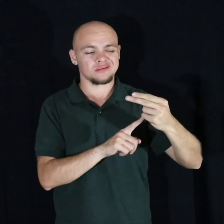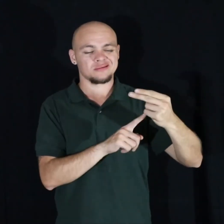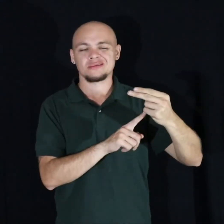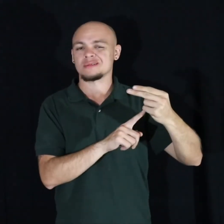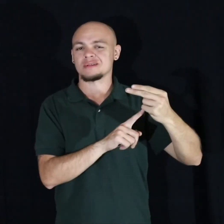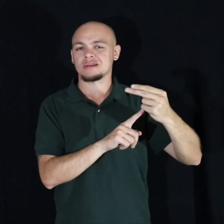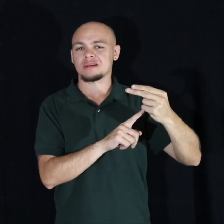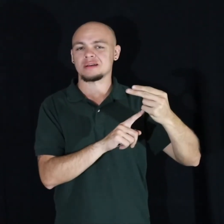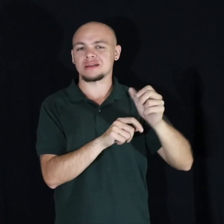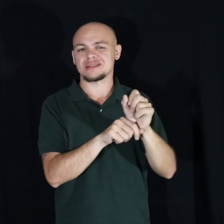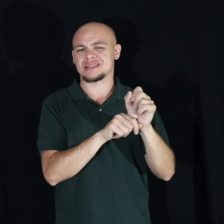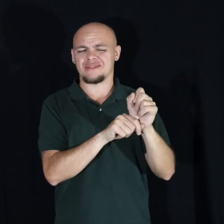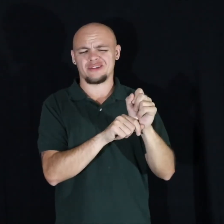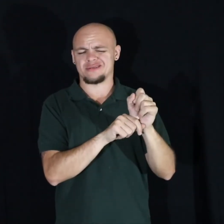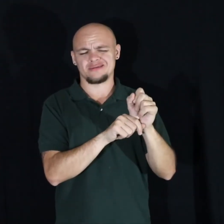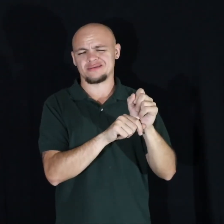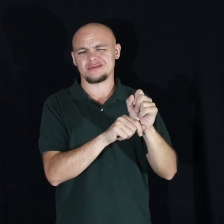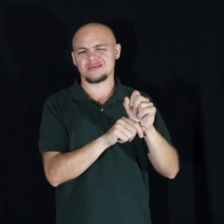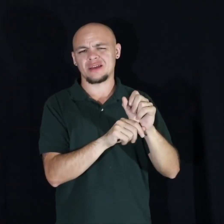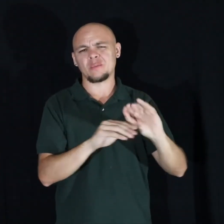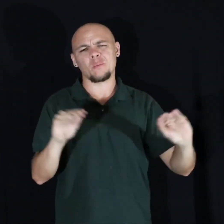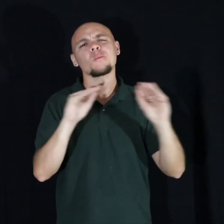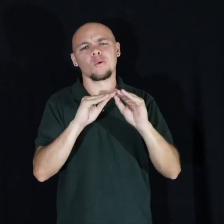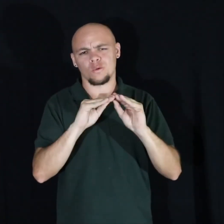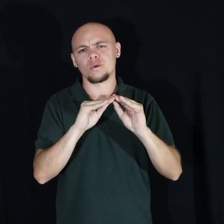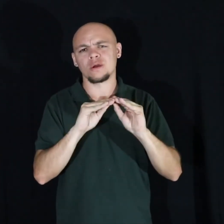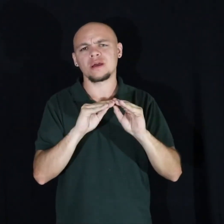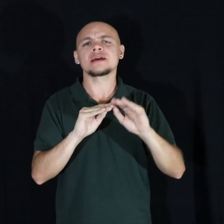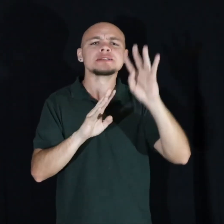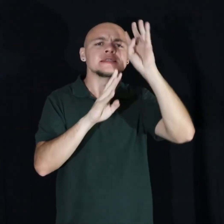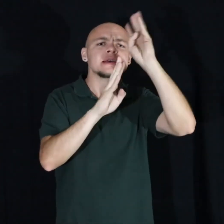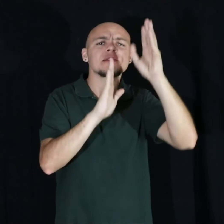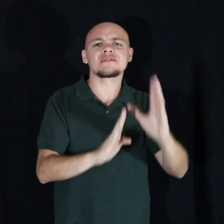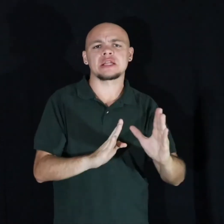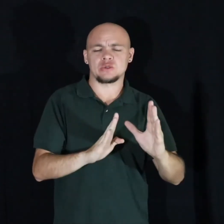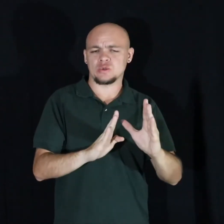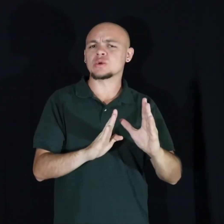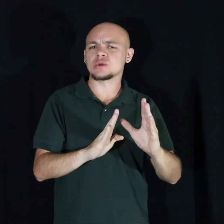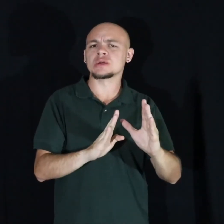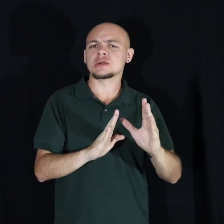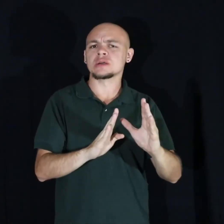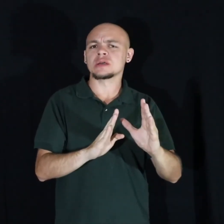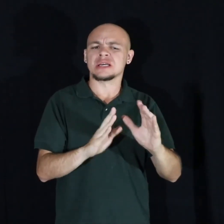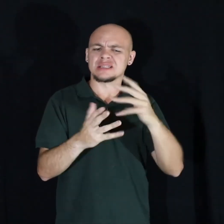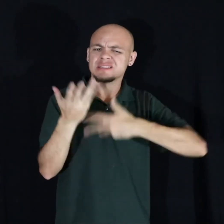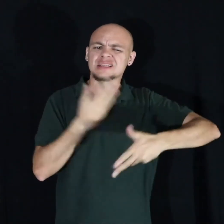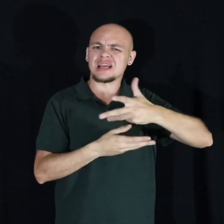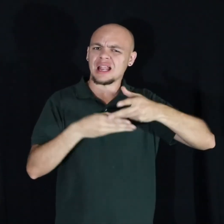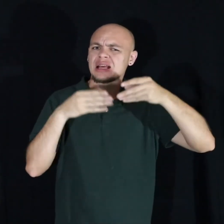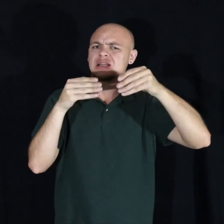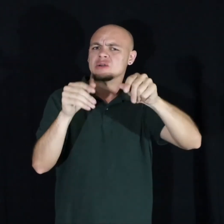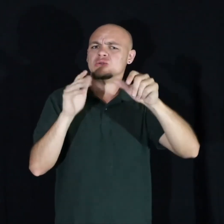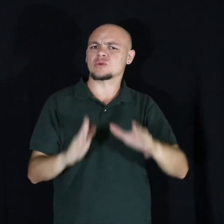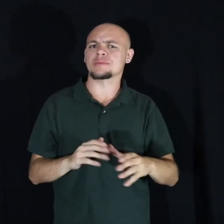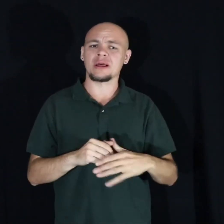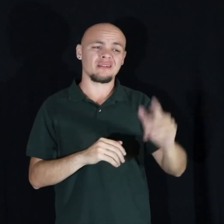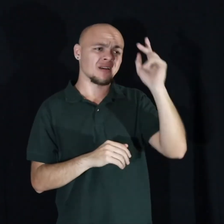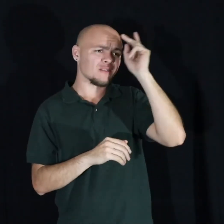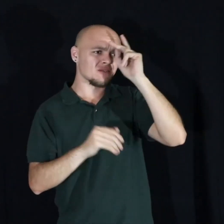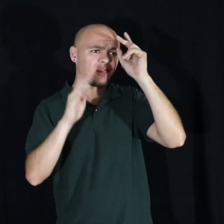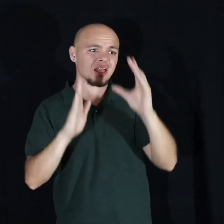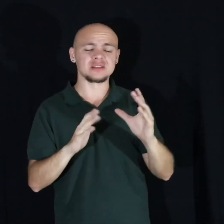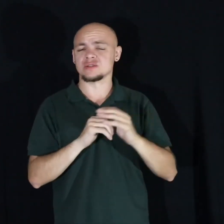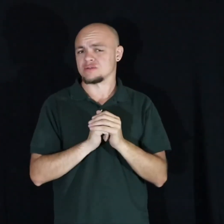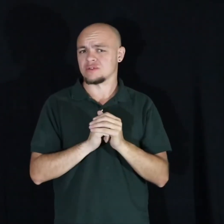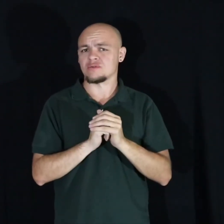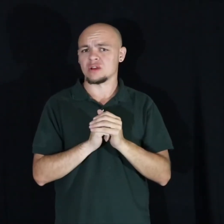than just slavery. It is made of inventors who made contributions to society, philosophers who became their